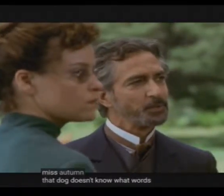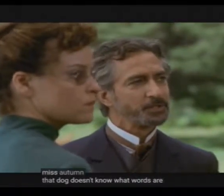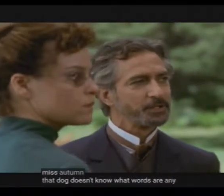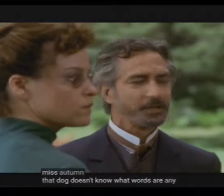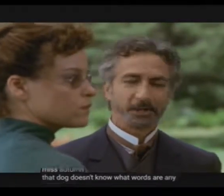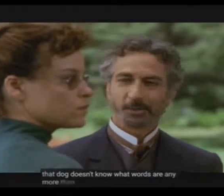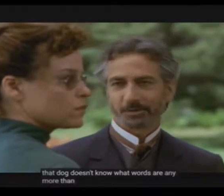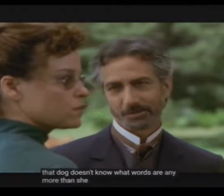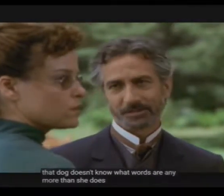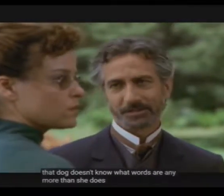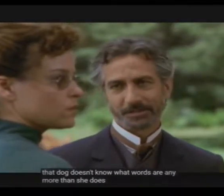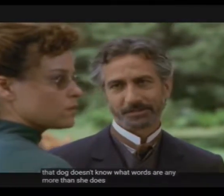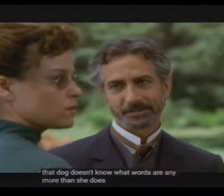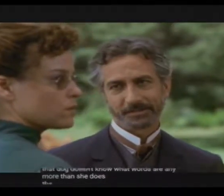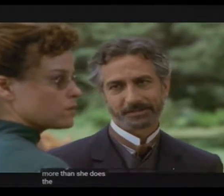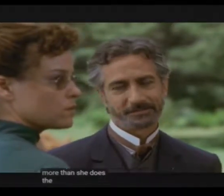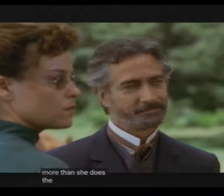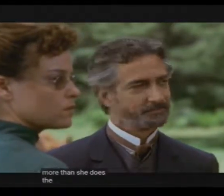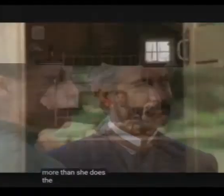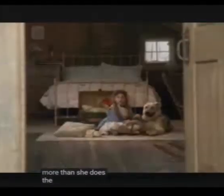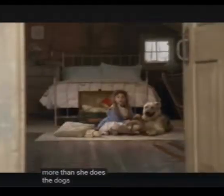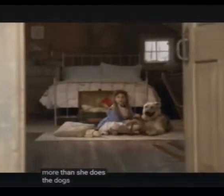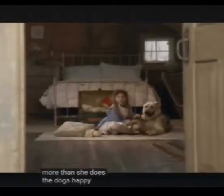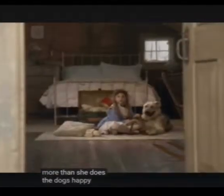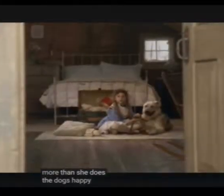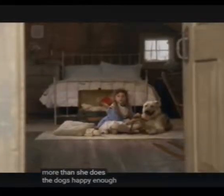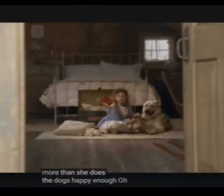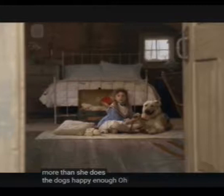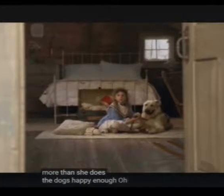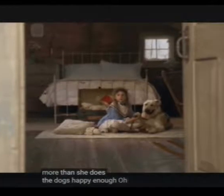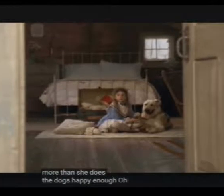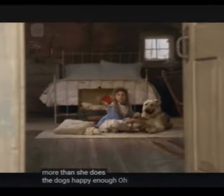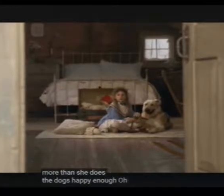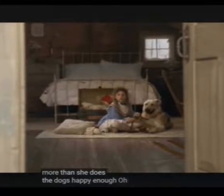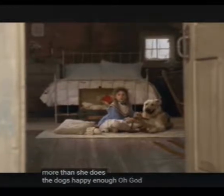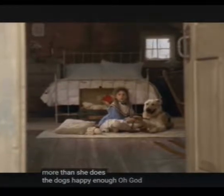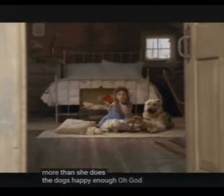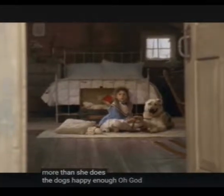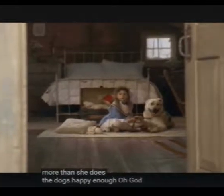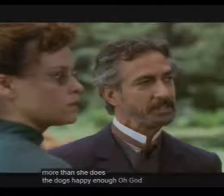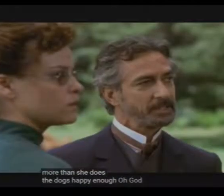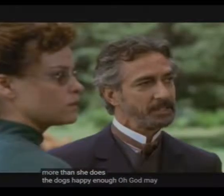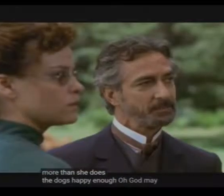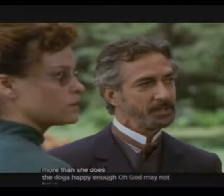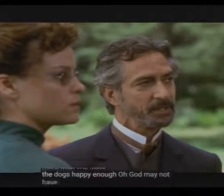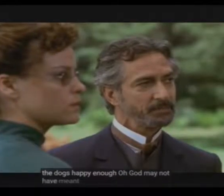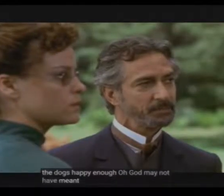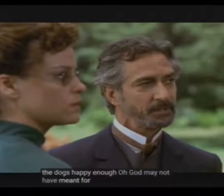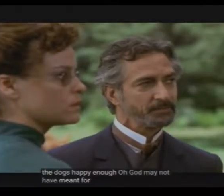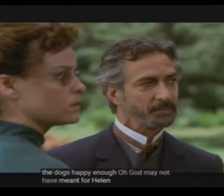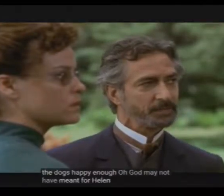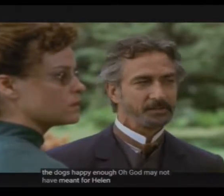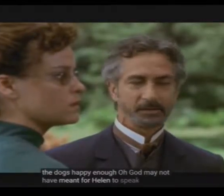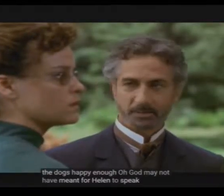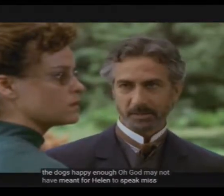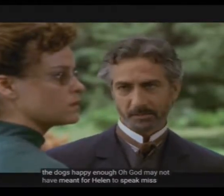are any more than she does. The dog's happy enough, though. God may not have meant for Helen to speak, Miss